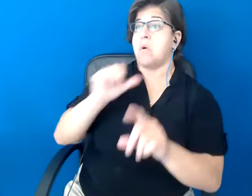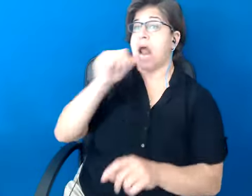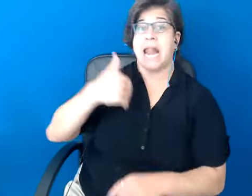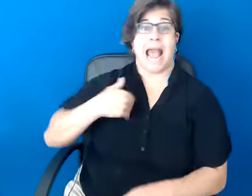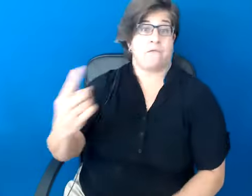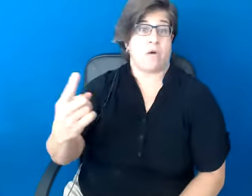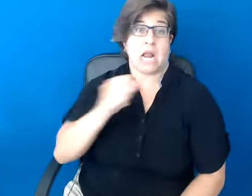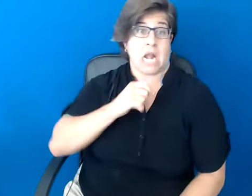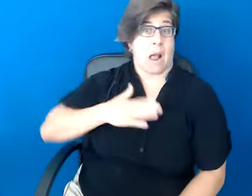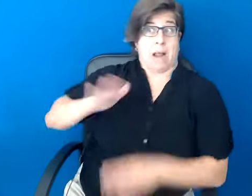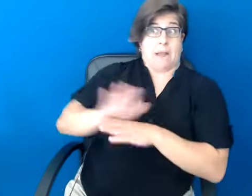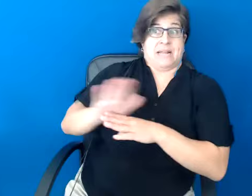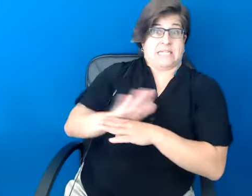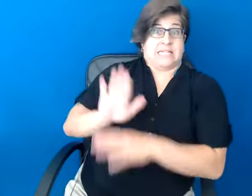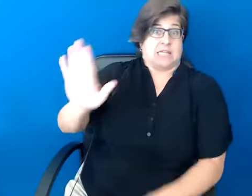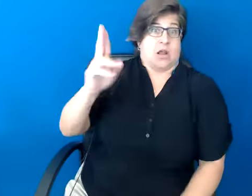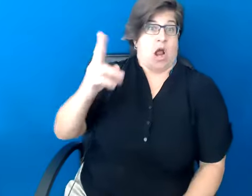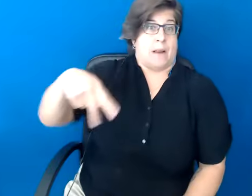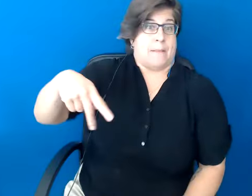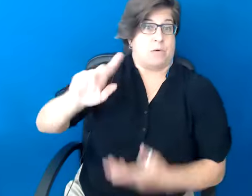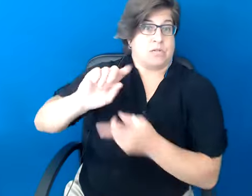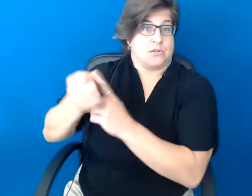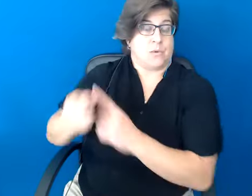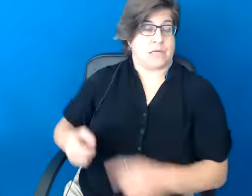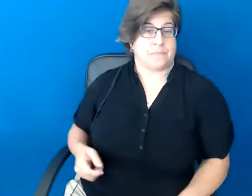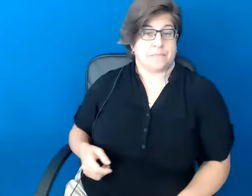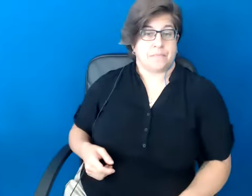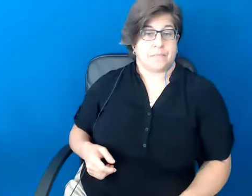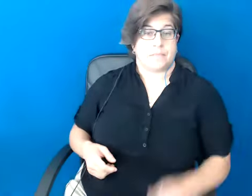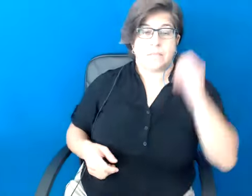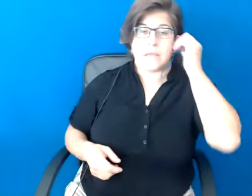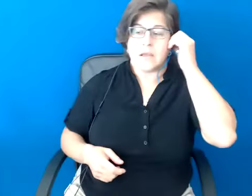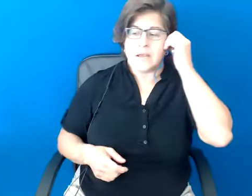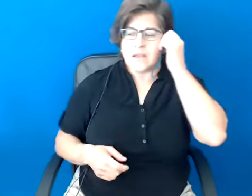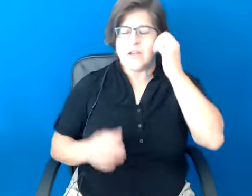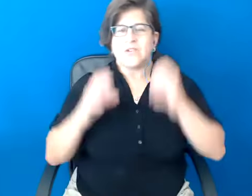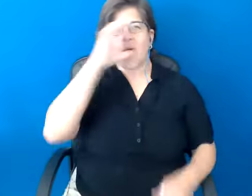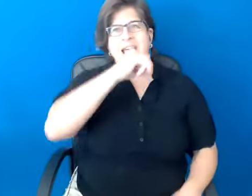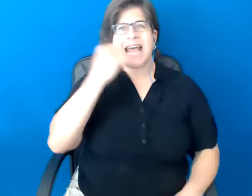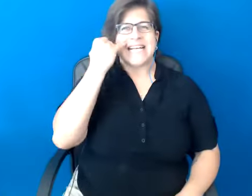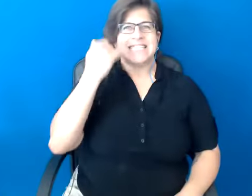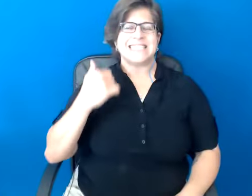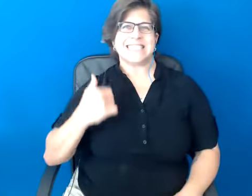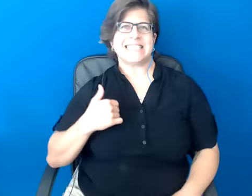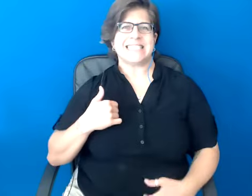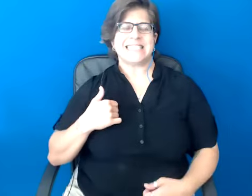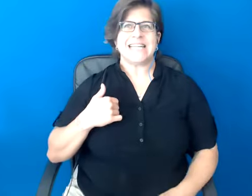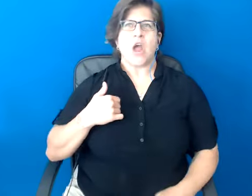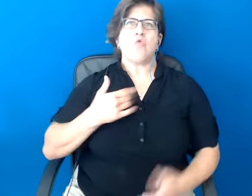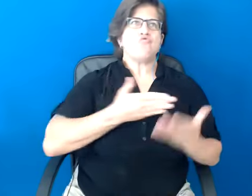allow everybody else to have a different higher power or none at all. It's really not my business. So what